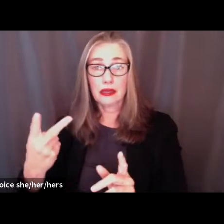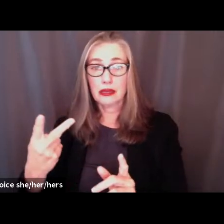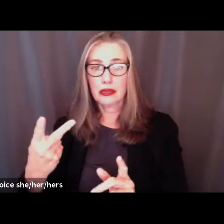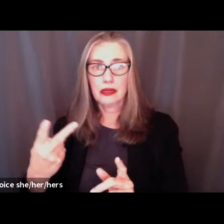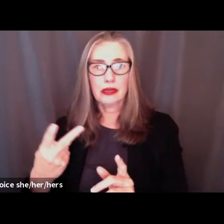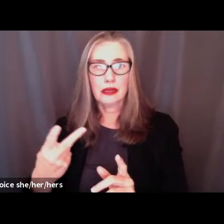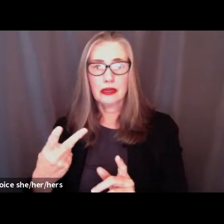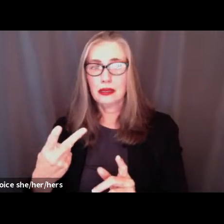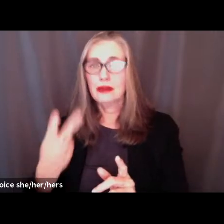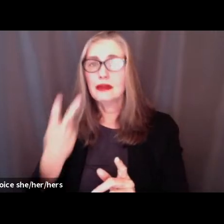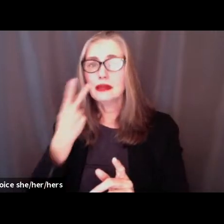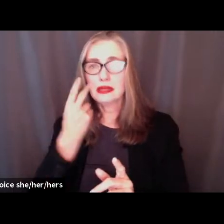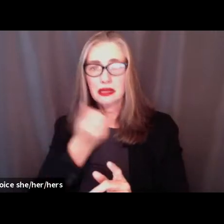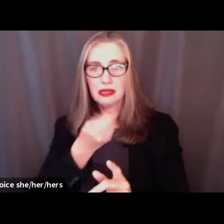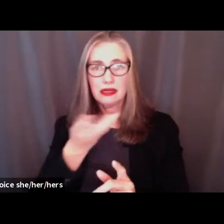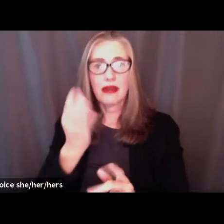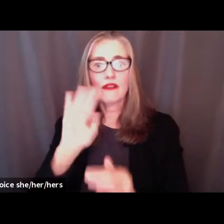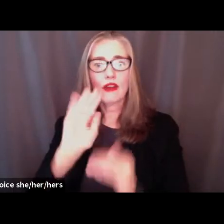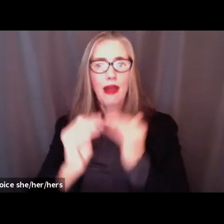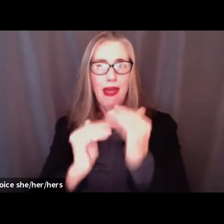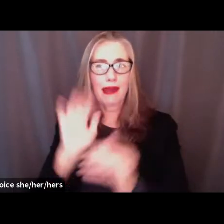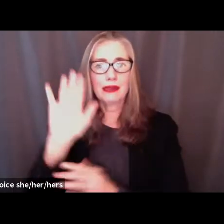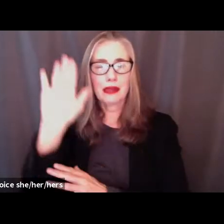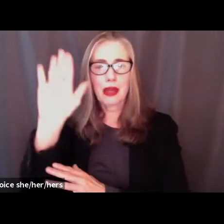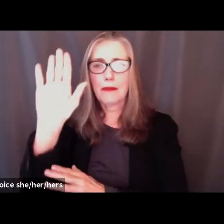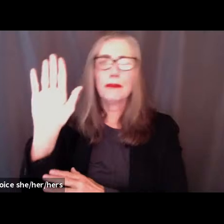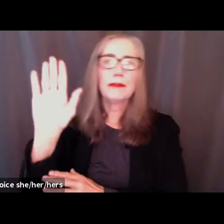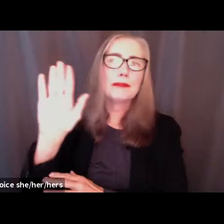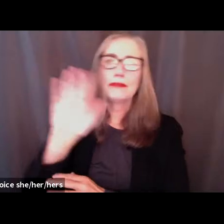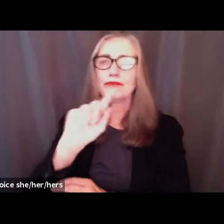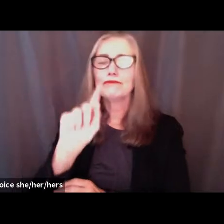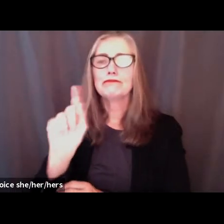I see numerous hands still up. All right, let's take